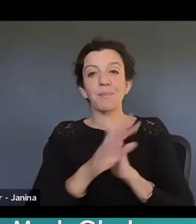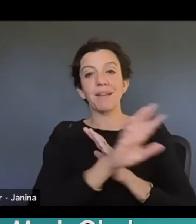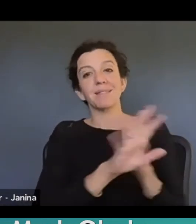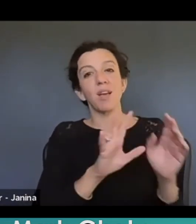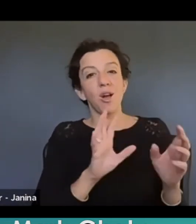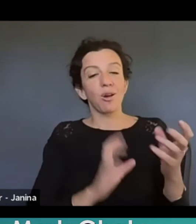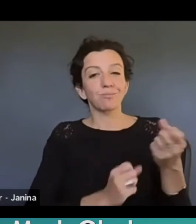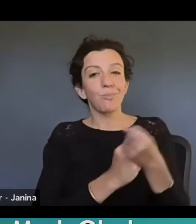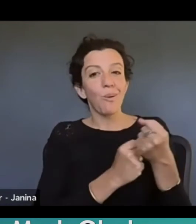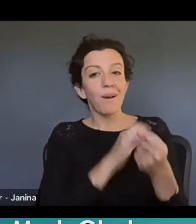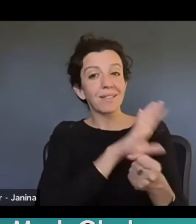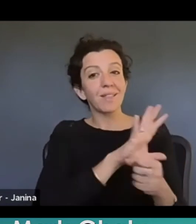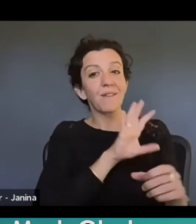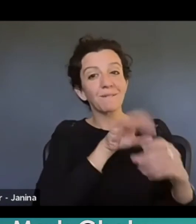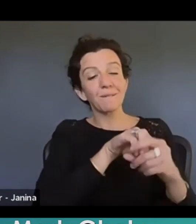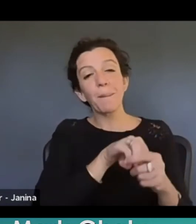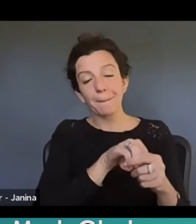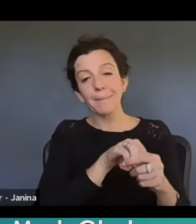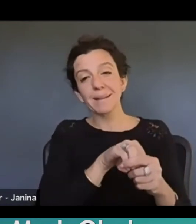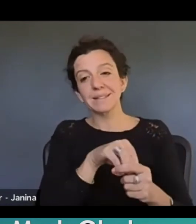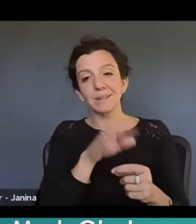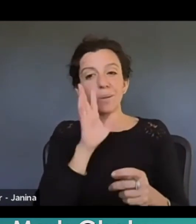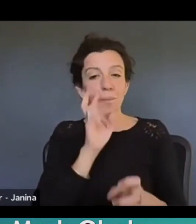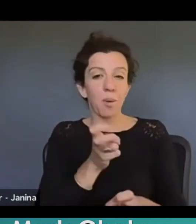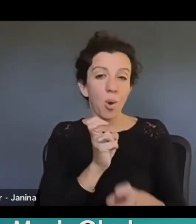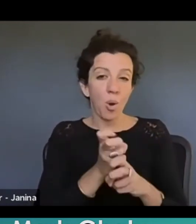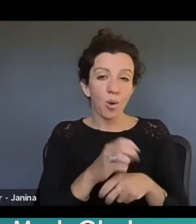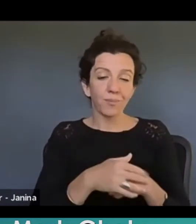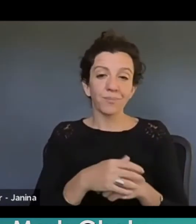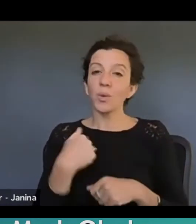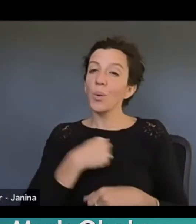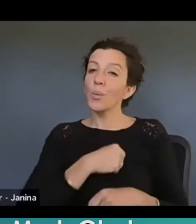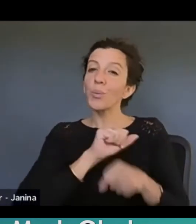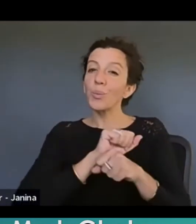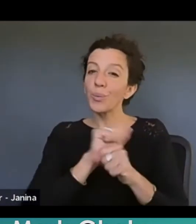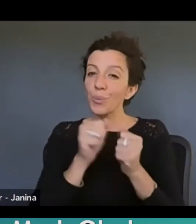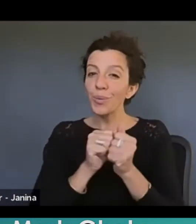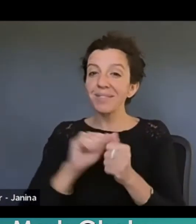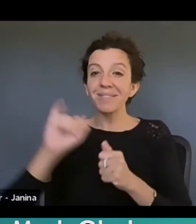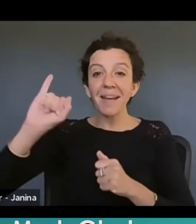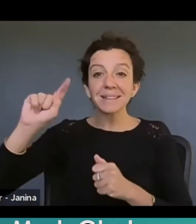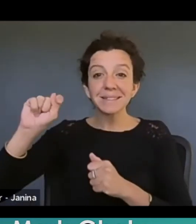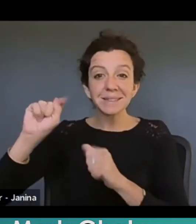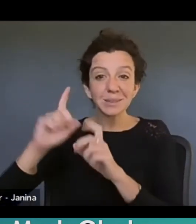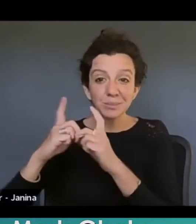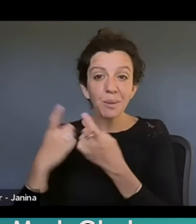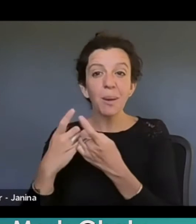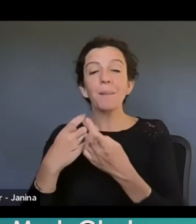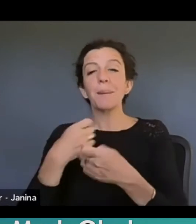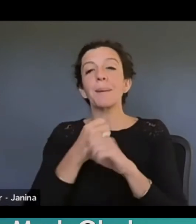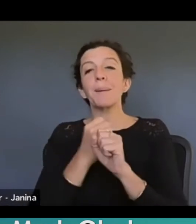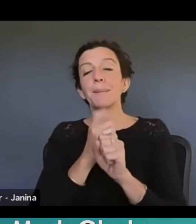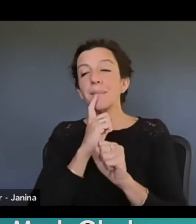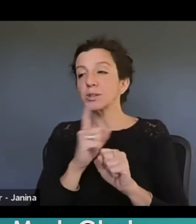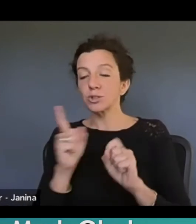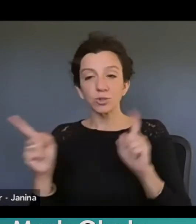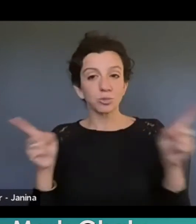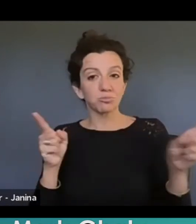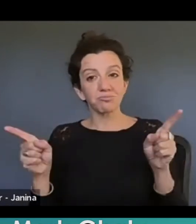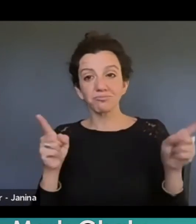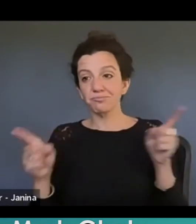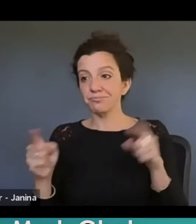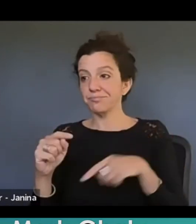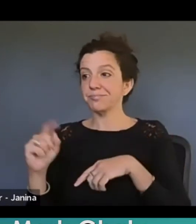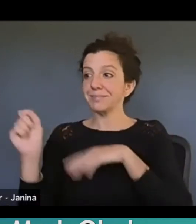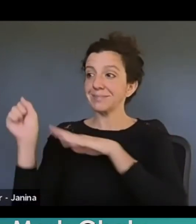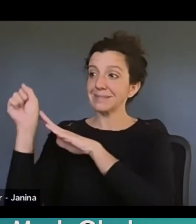issues, we are in parallel working with our lab partners to get the same information in a manual form to local